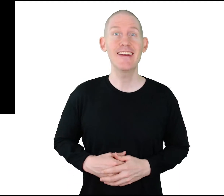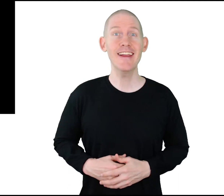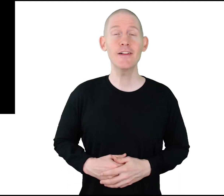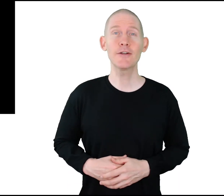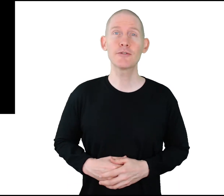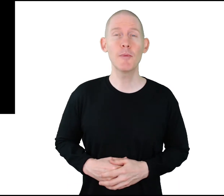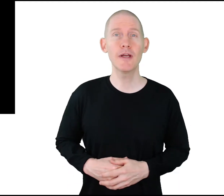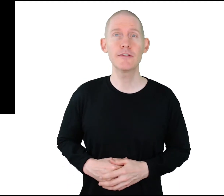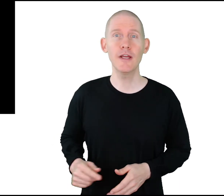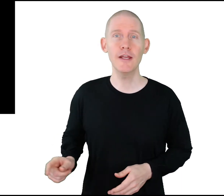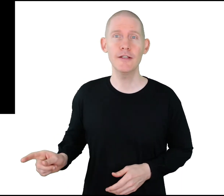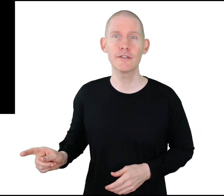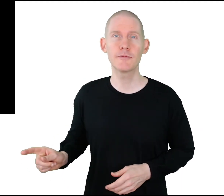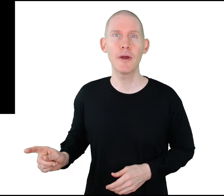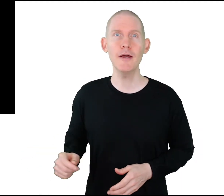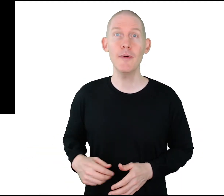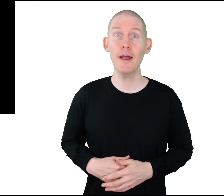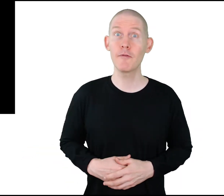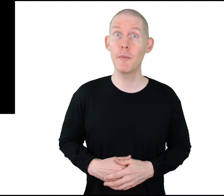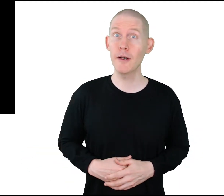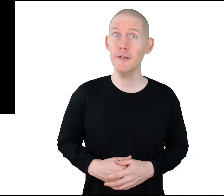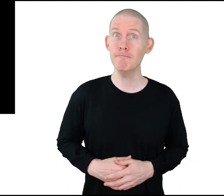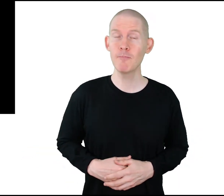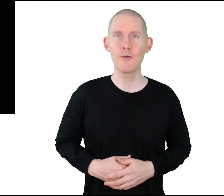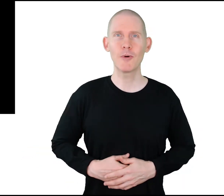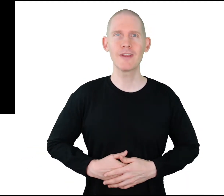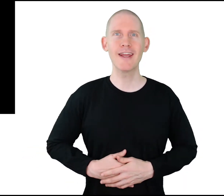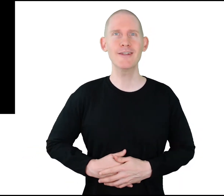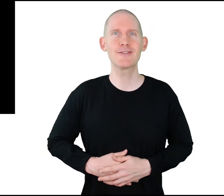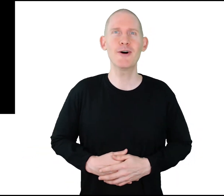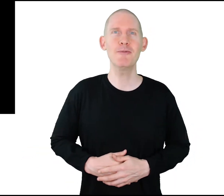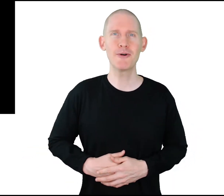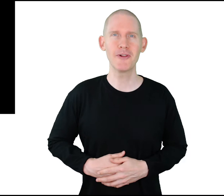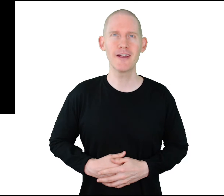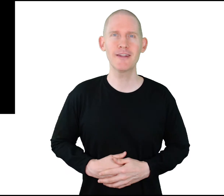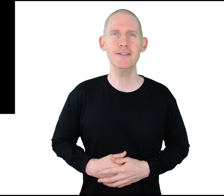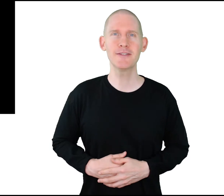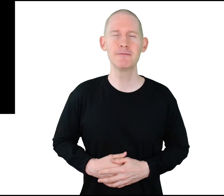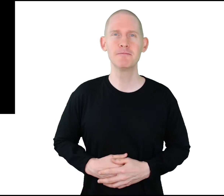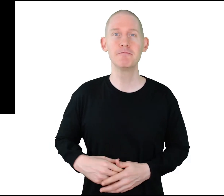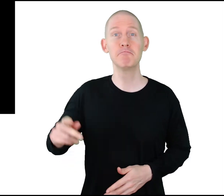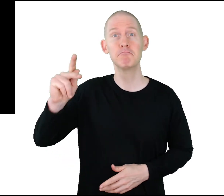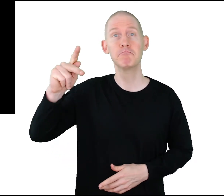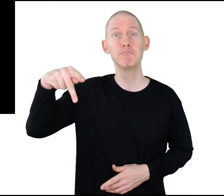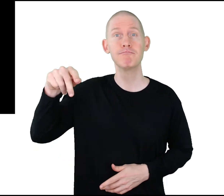In English, we might say, does Pam have money? Well, in ASL, we'll go like this.